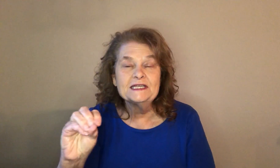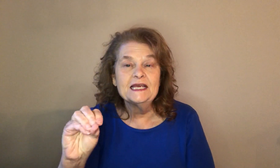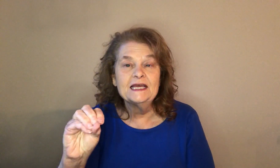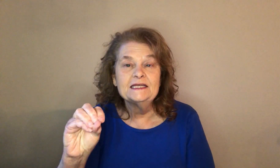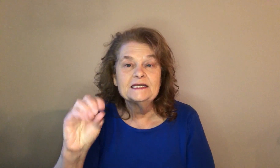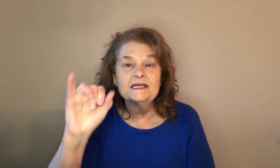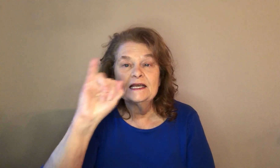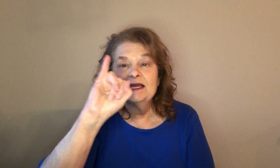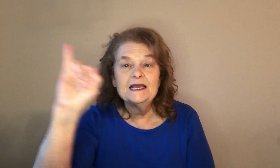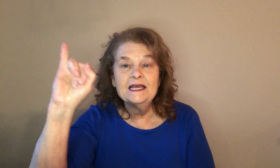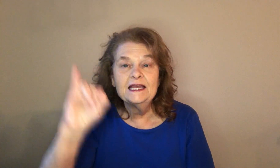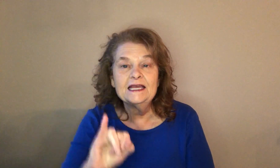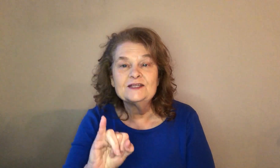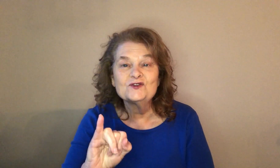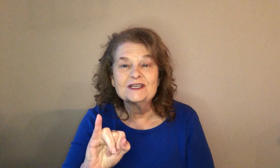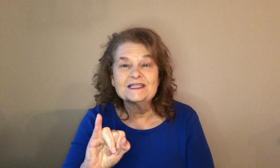8% interest.